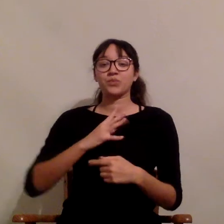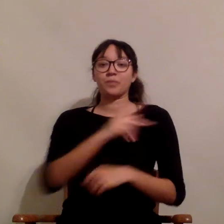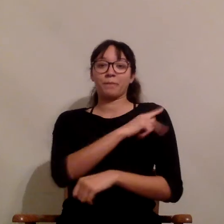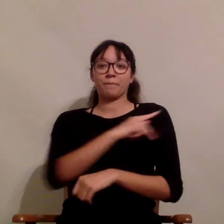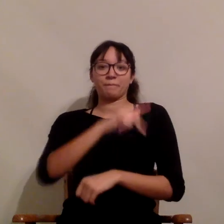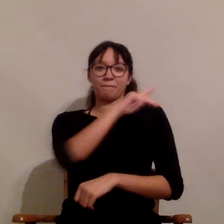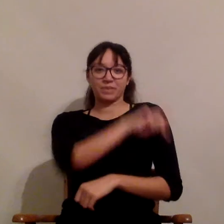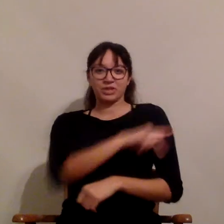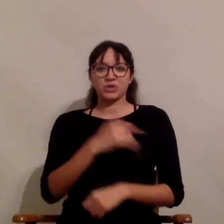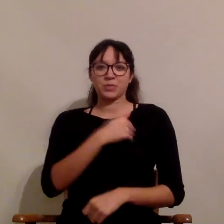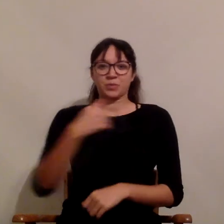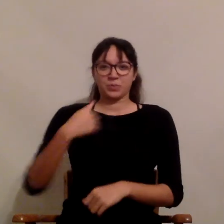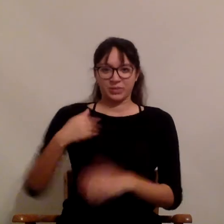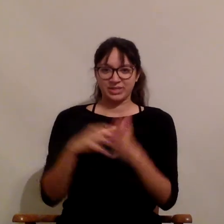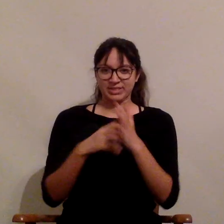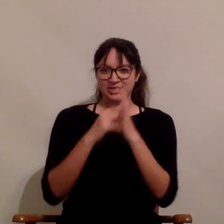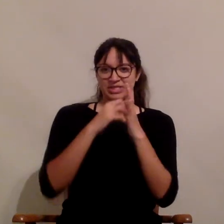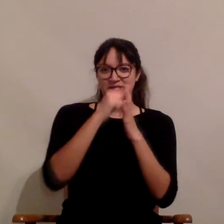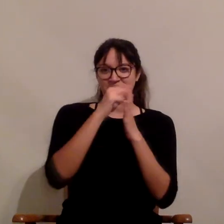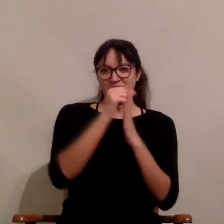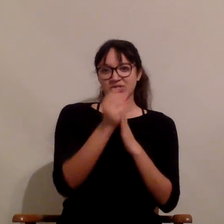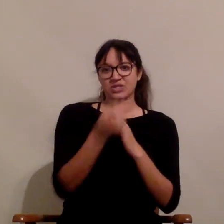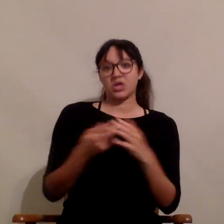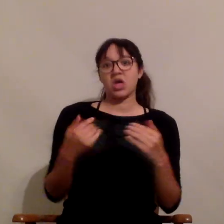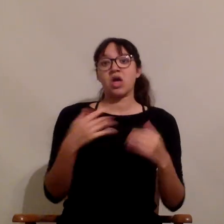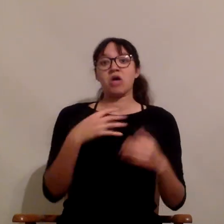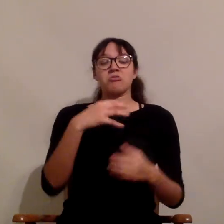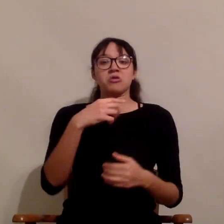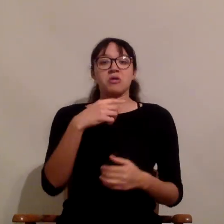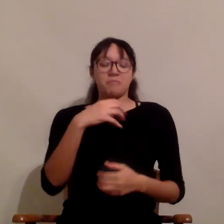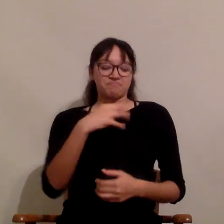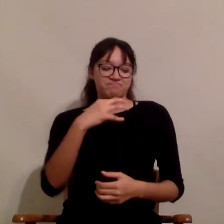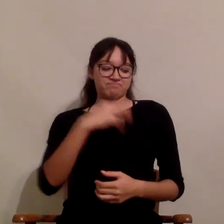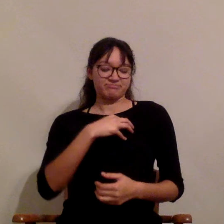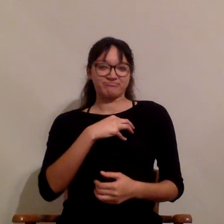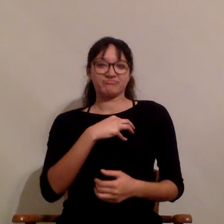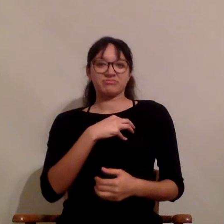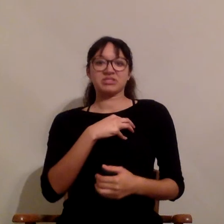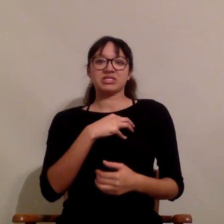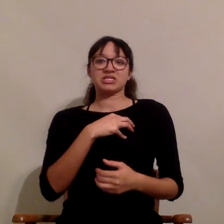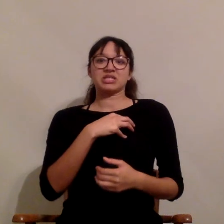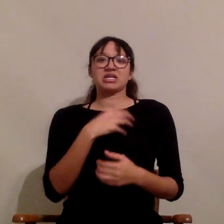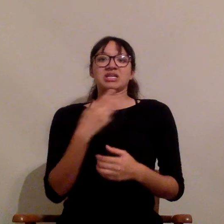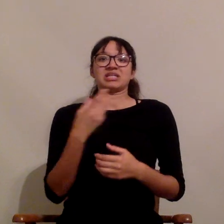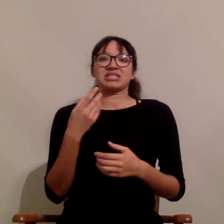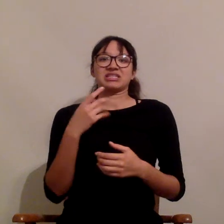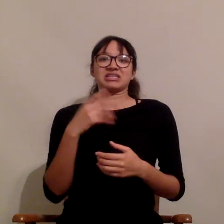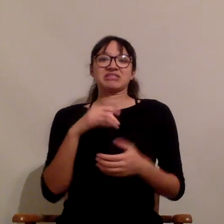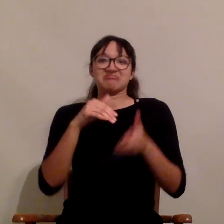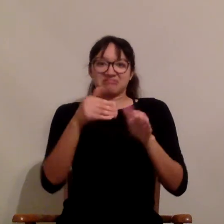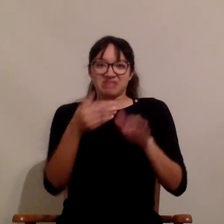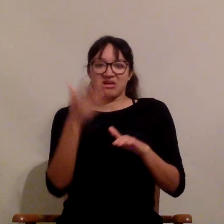succumb to the disease simply because she has a mass on her breast. She succumbs to the disease because it spreads to the